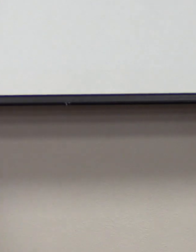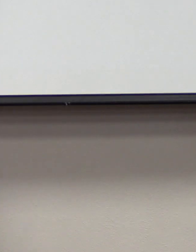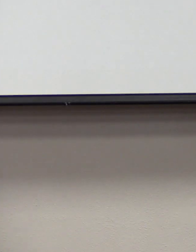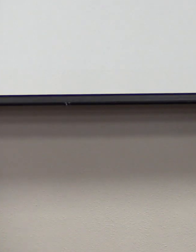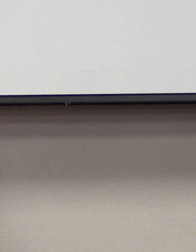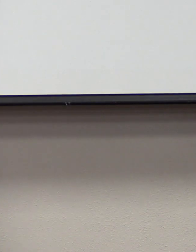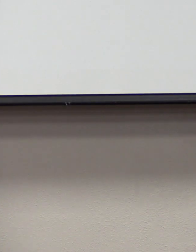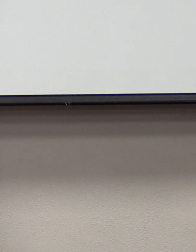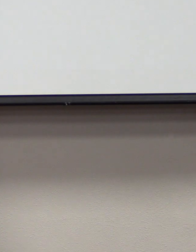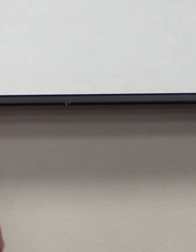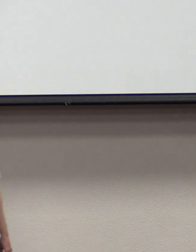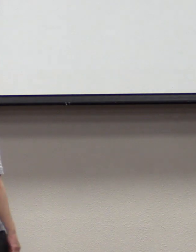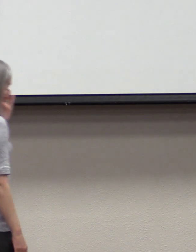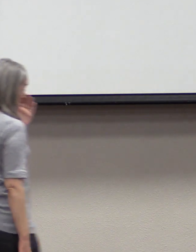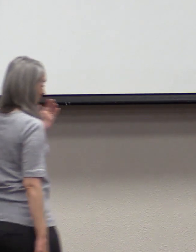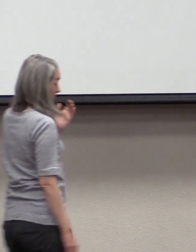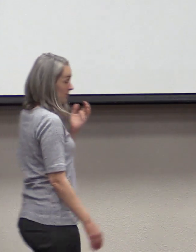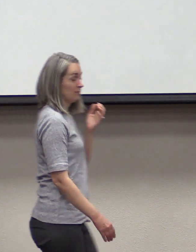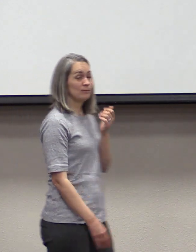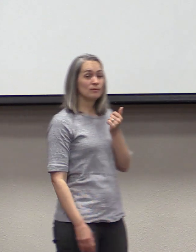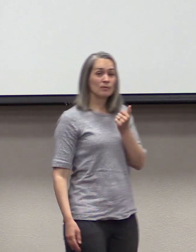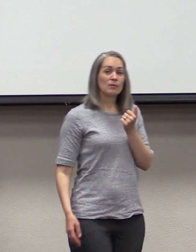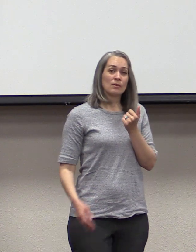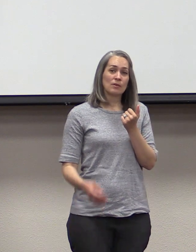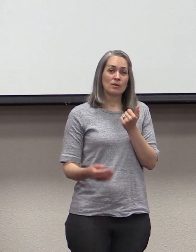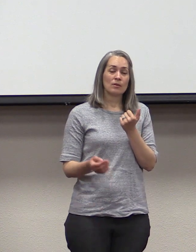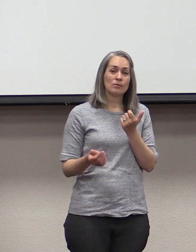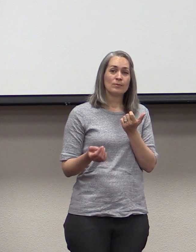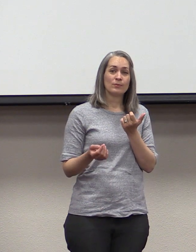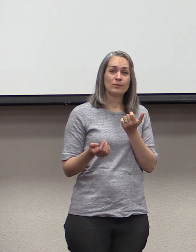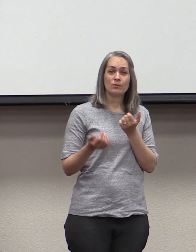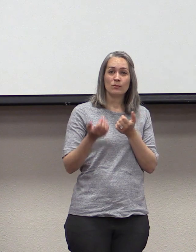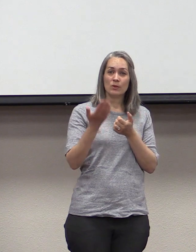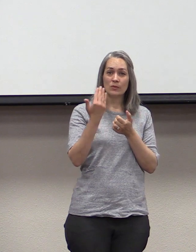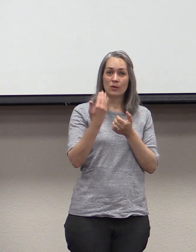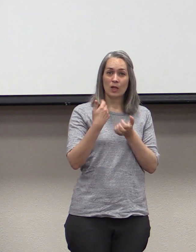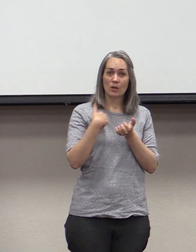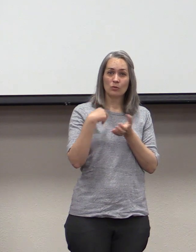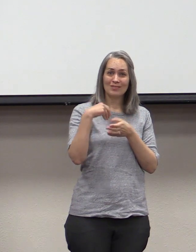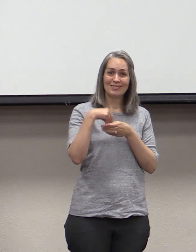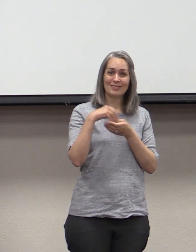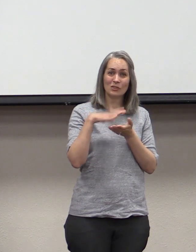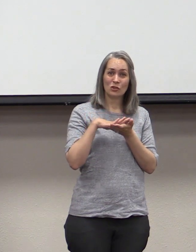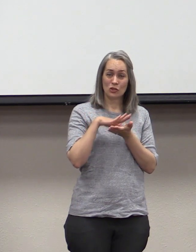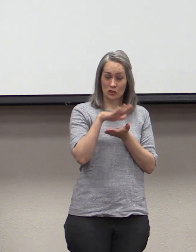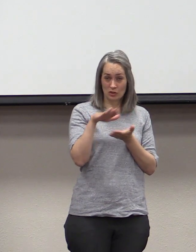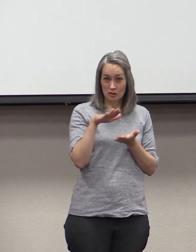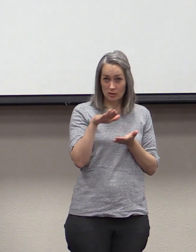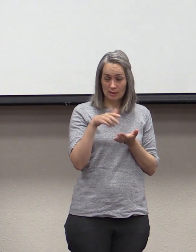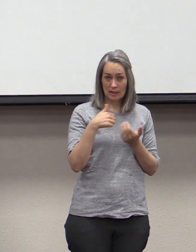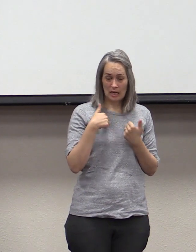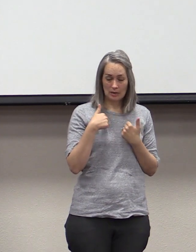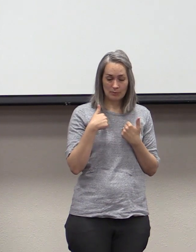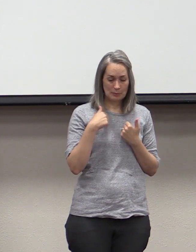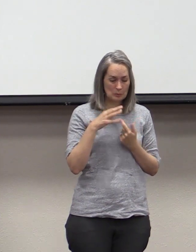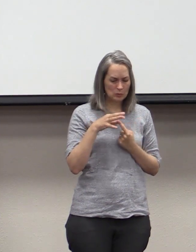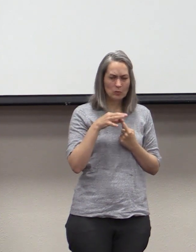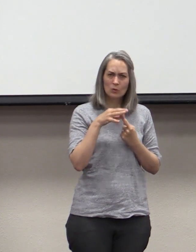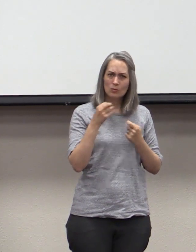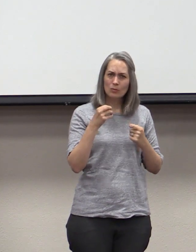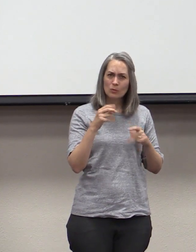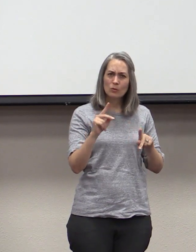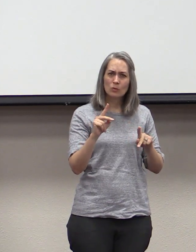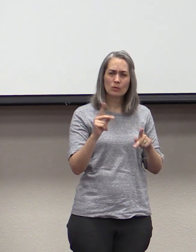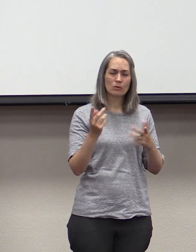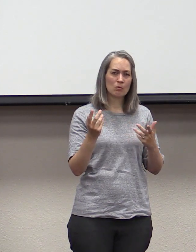When I was finishing college, actually while I was in college, I had the unique opportunity at the time